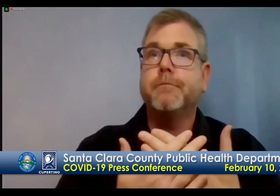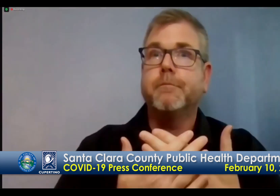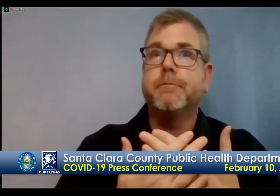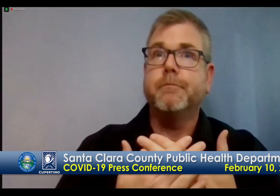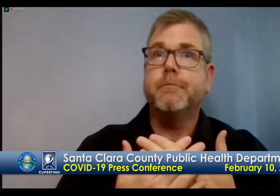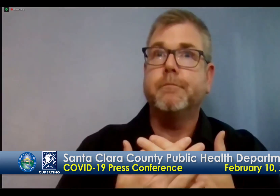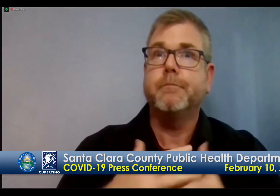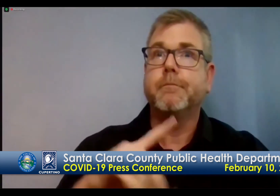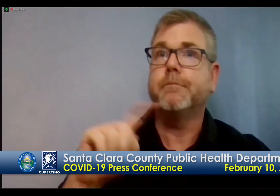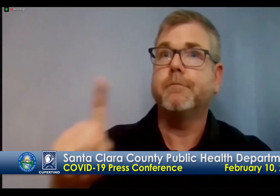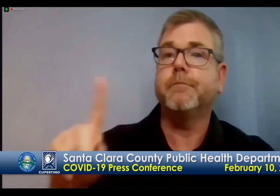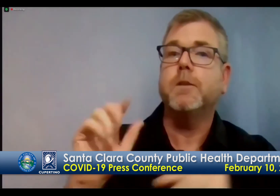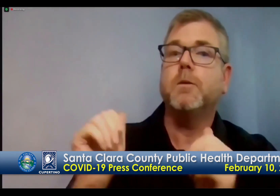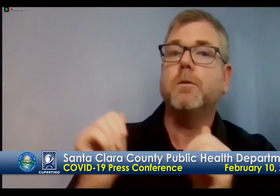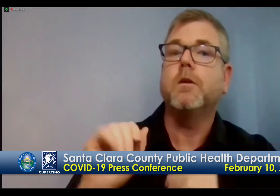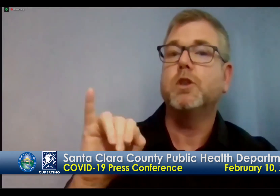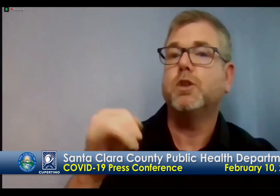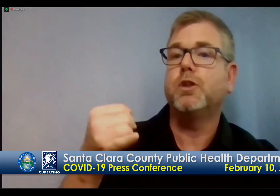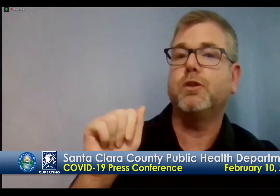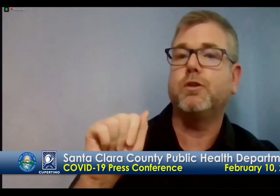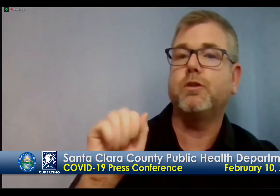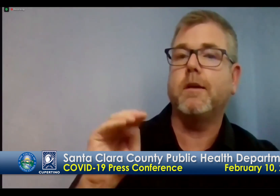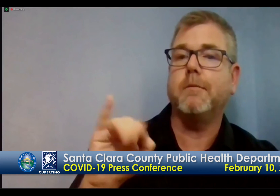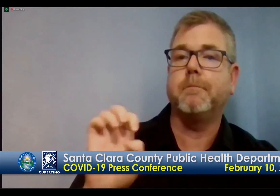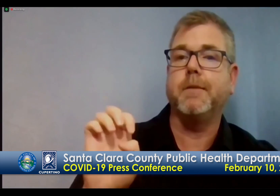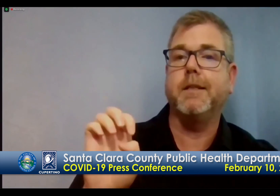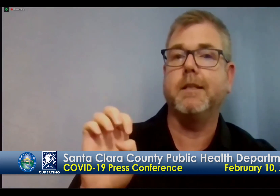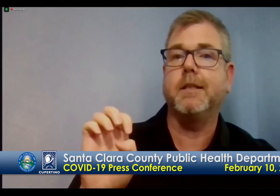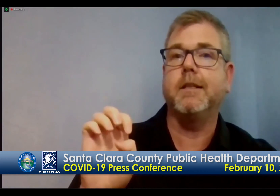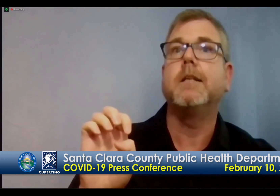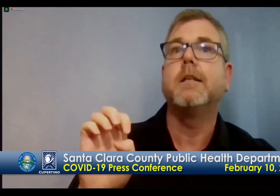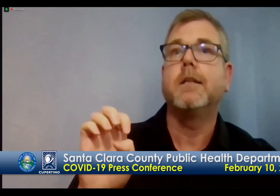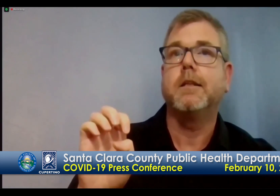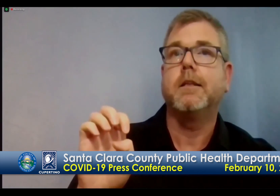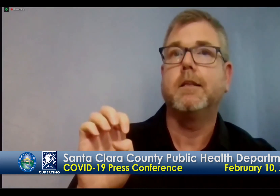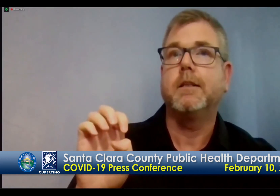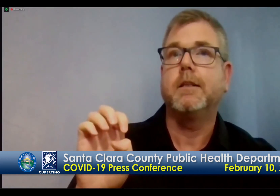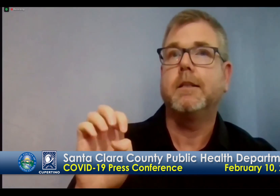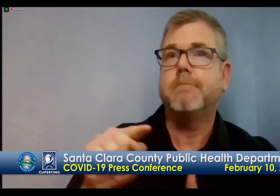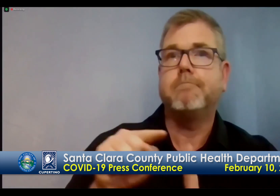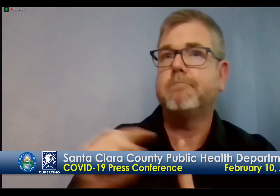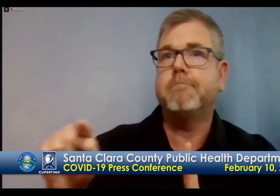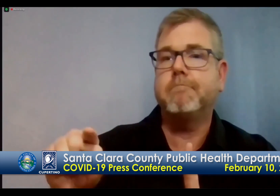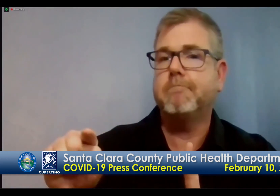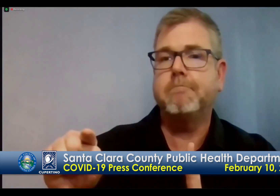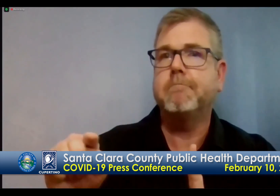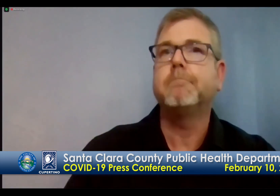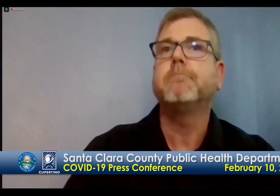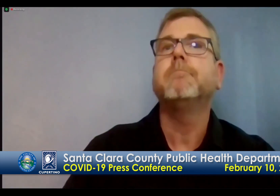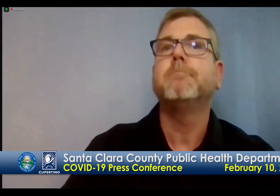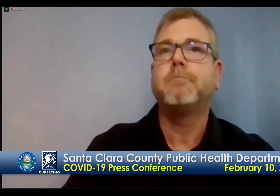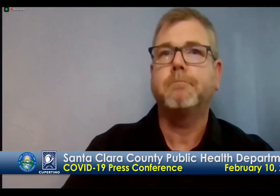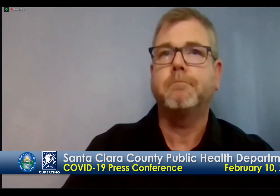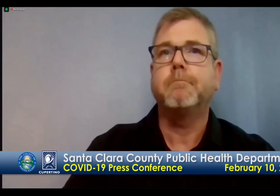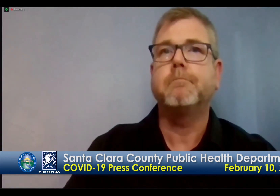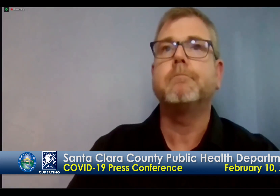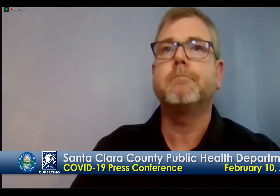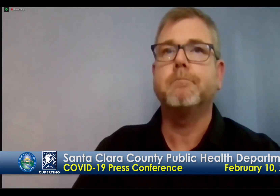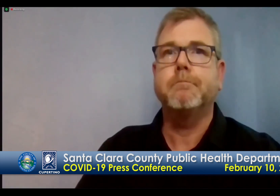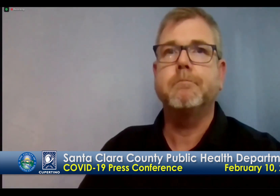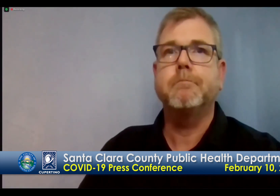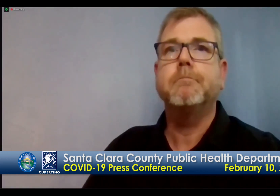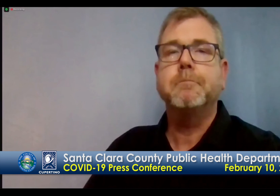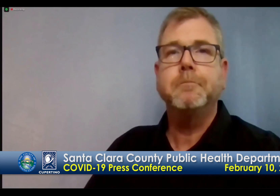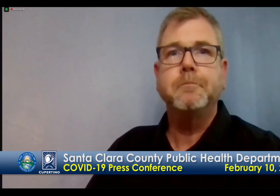Janie, can you find your unmute? Oh, can you hear me? Yes. That was hard. Thank you all for your